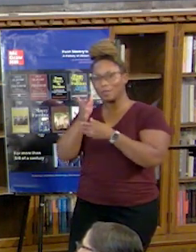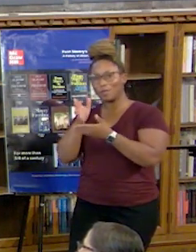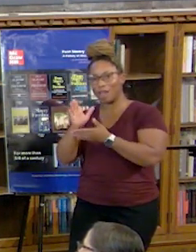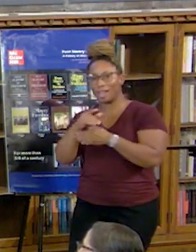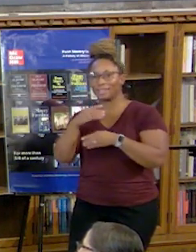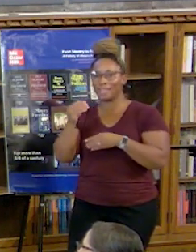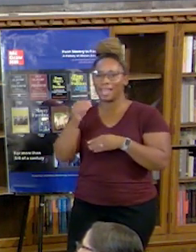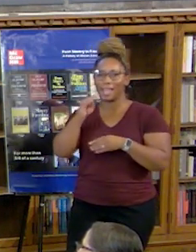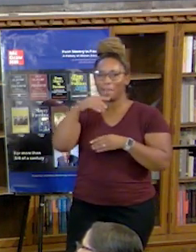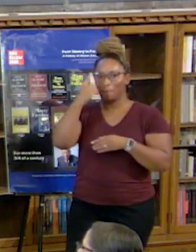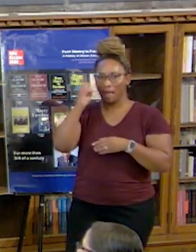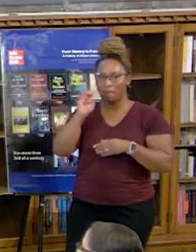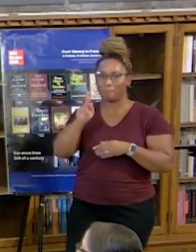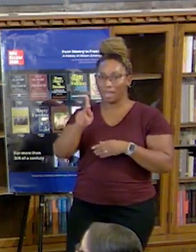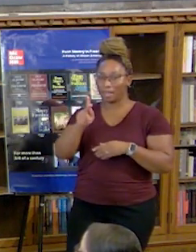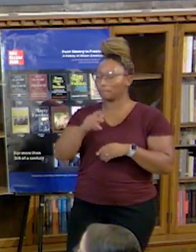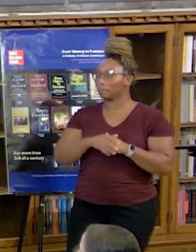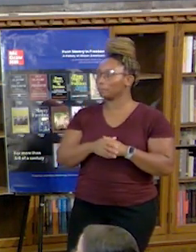he